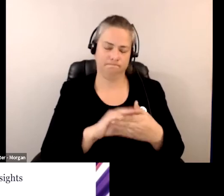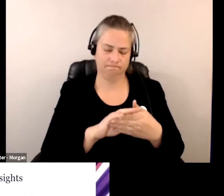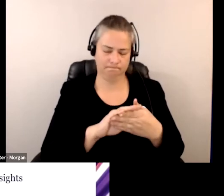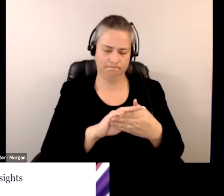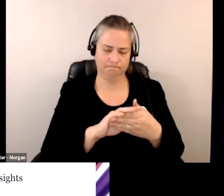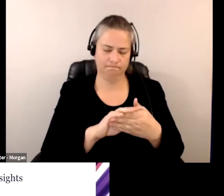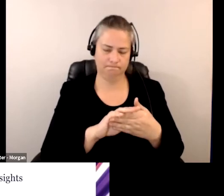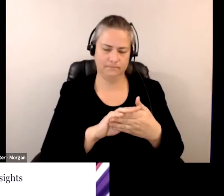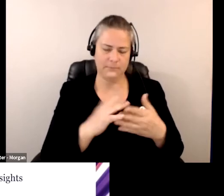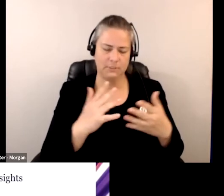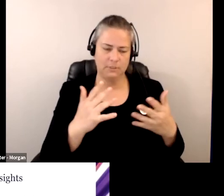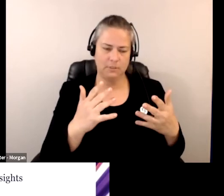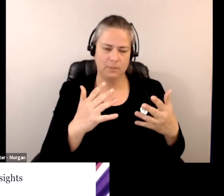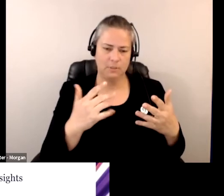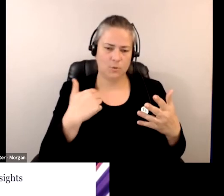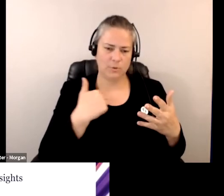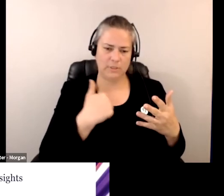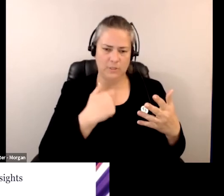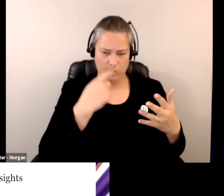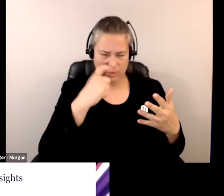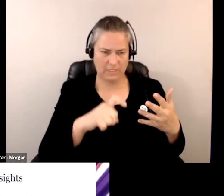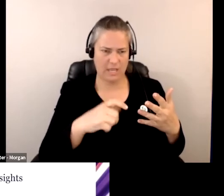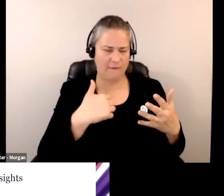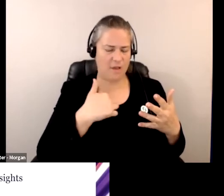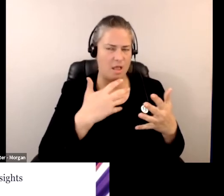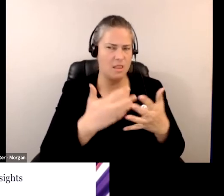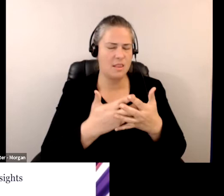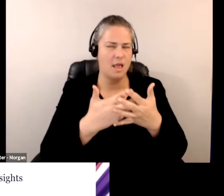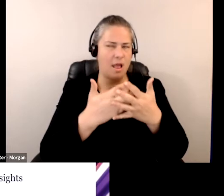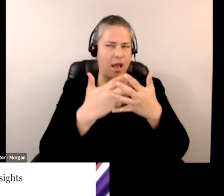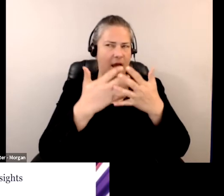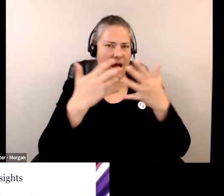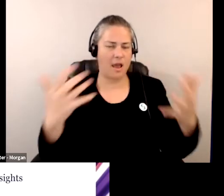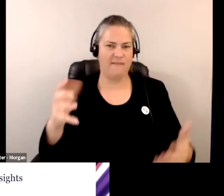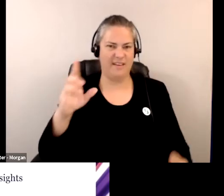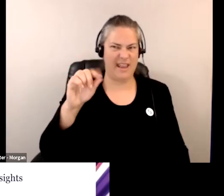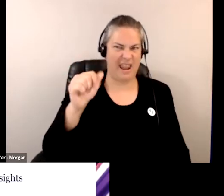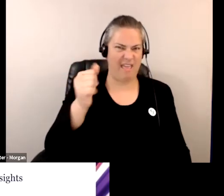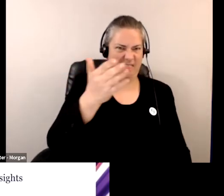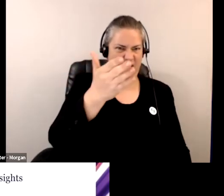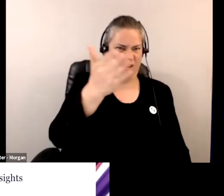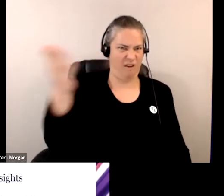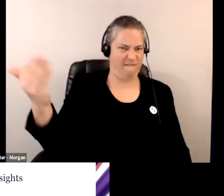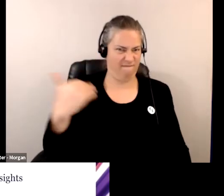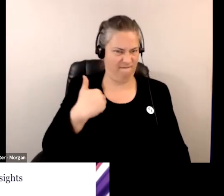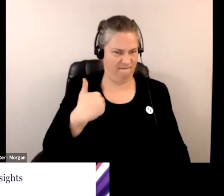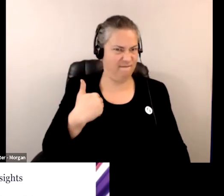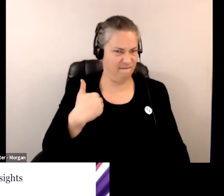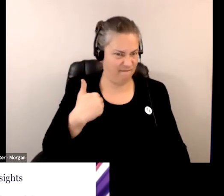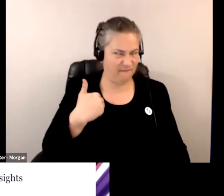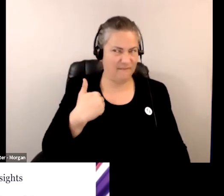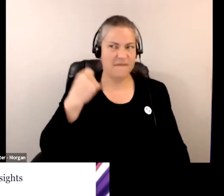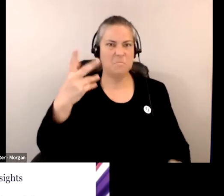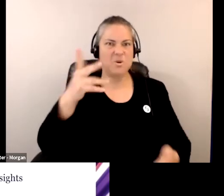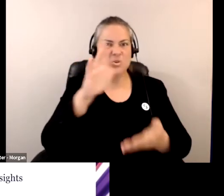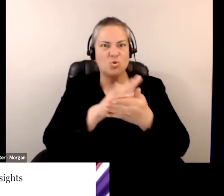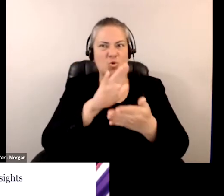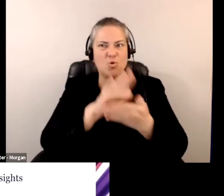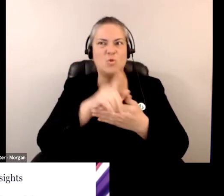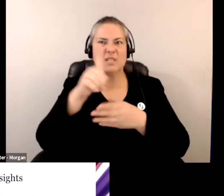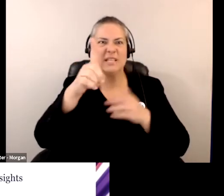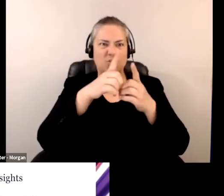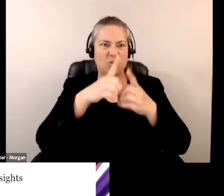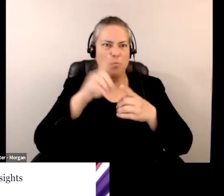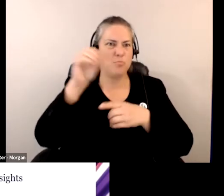just this massive set of data out there for the taking, and as many schools and districts put their data